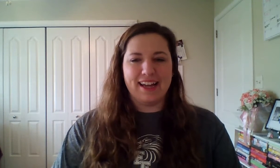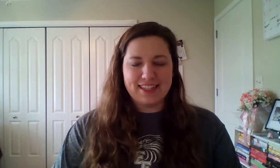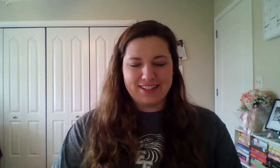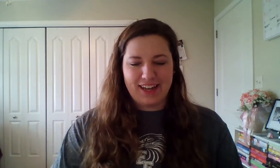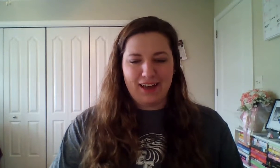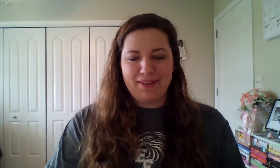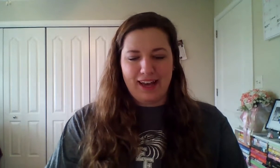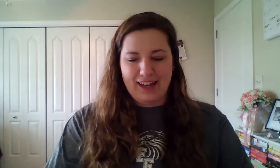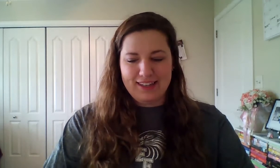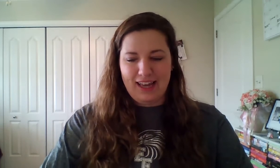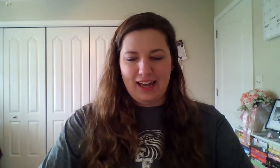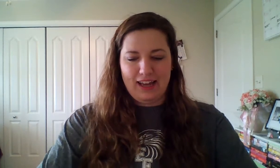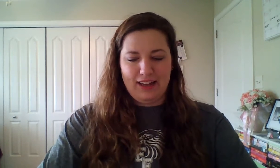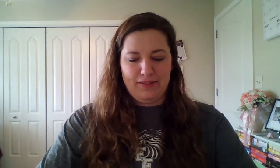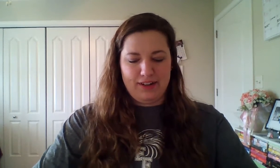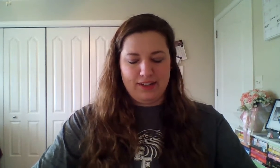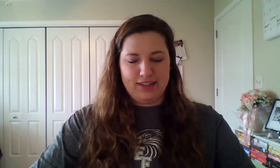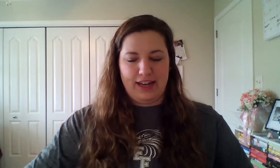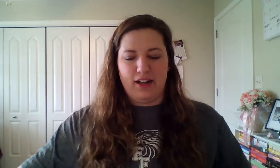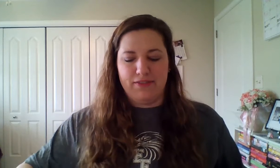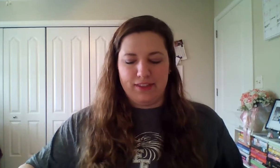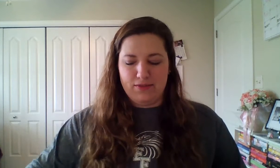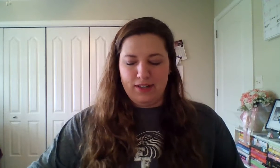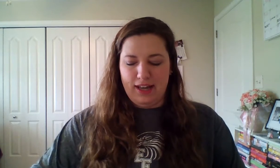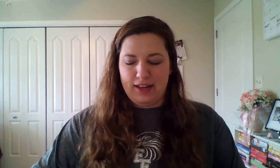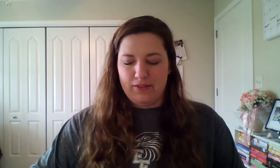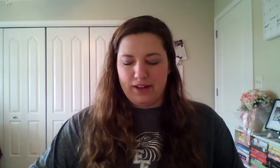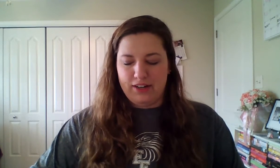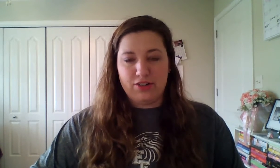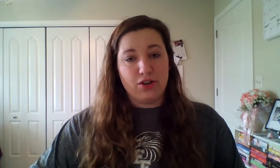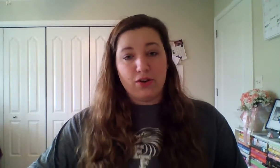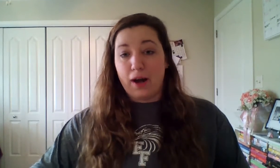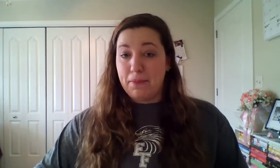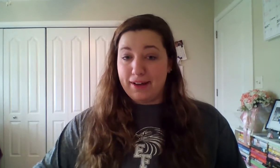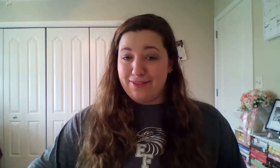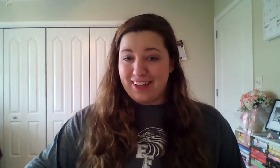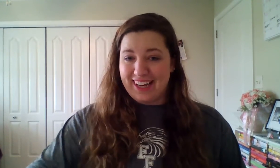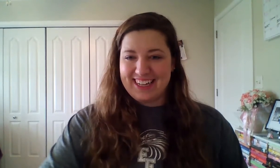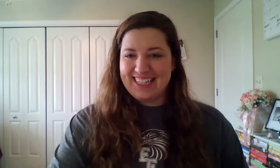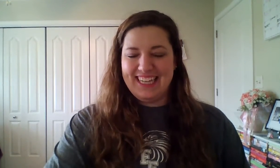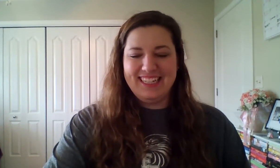Nice job, guys. I am going to sign off this one and get ready to show you our butterflies.